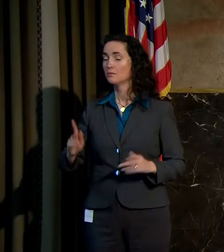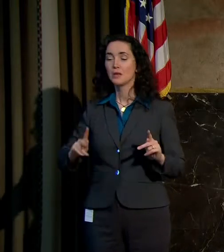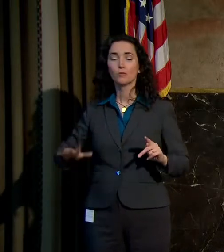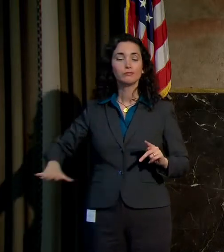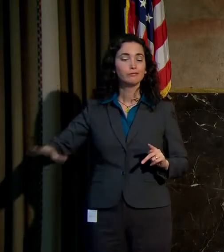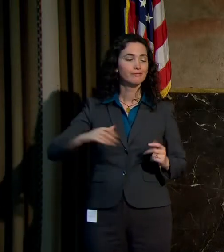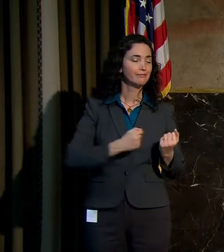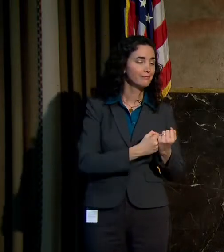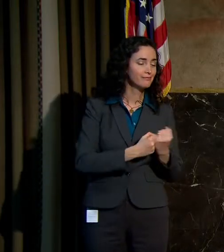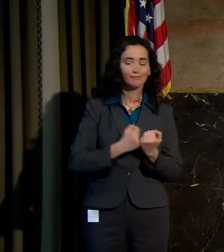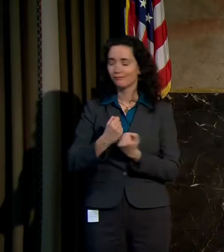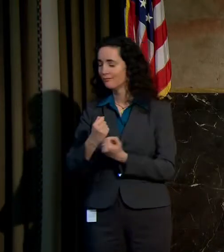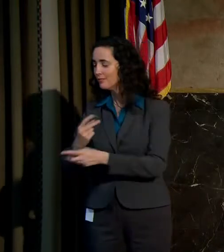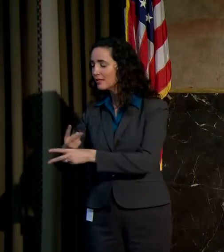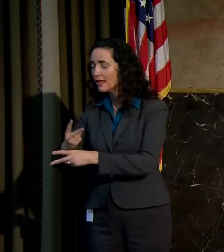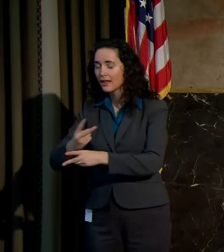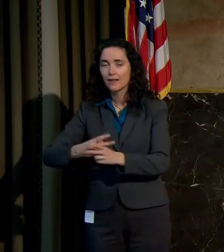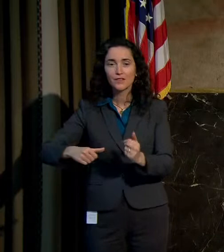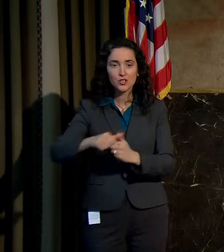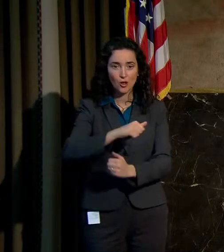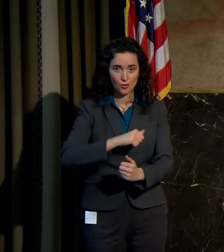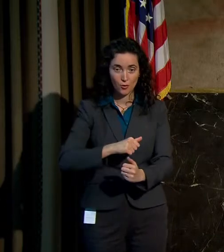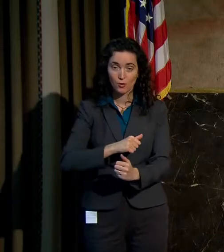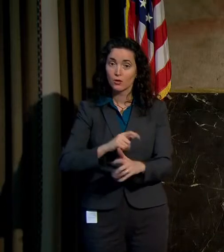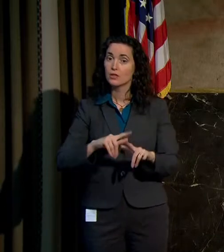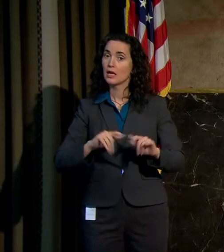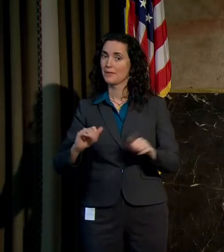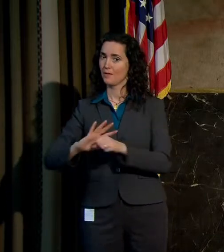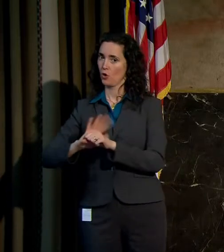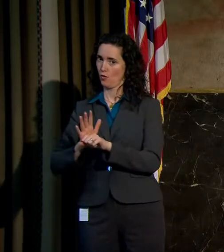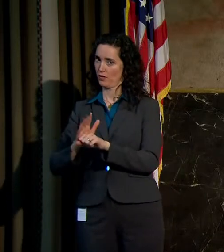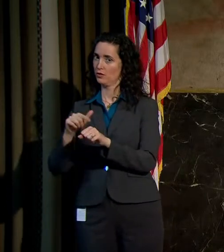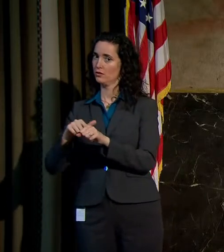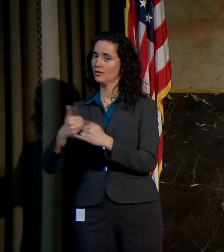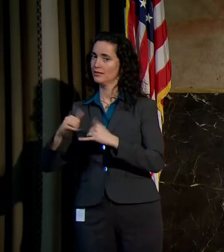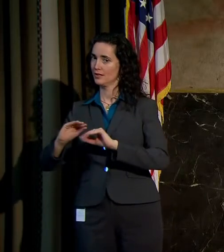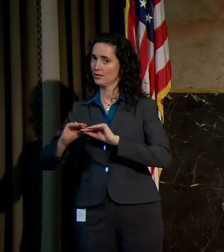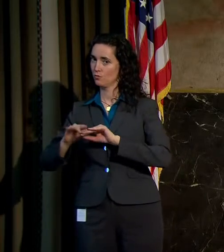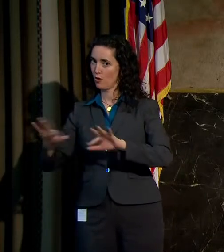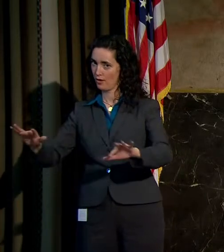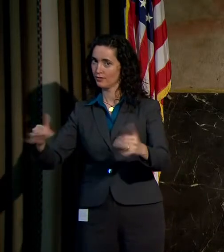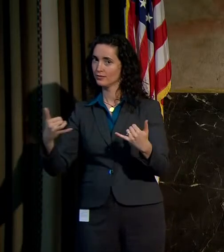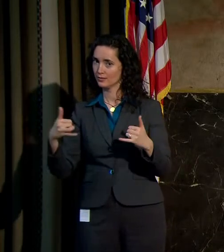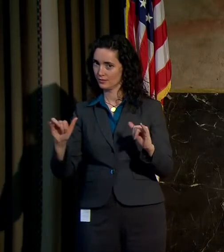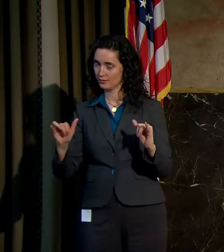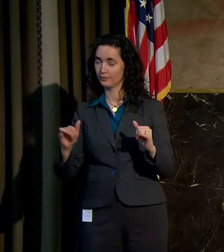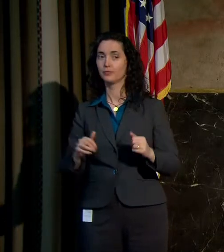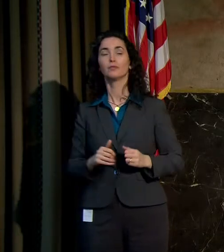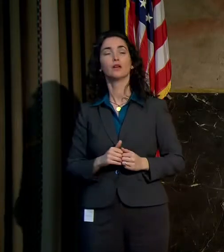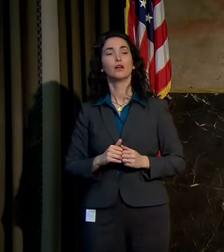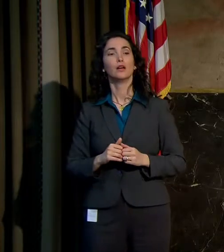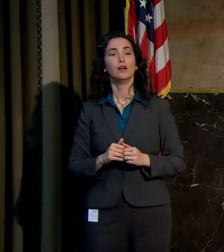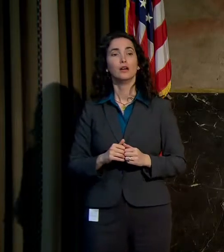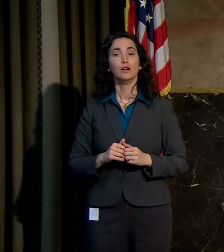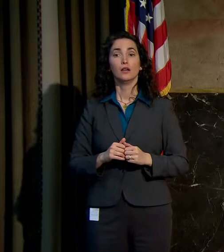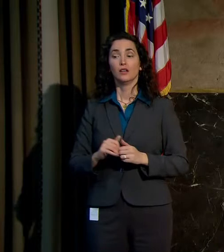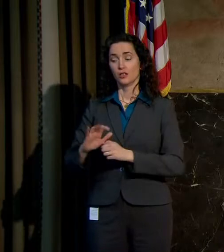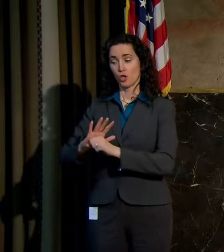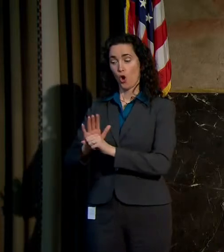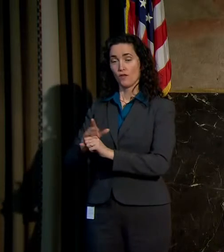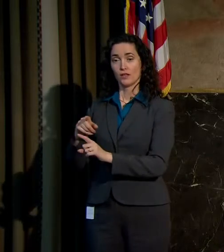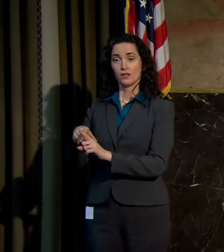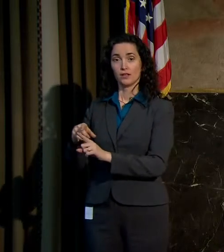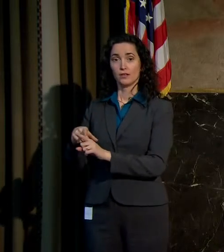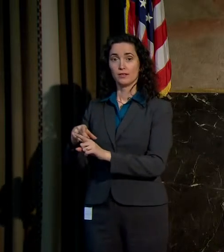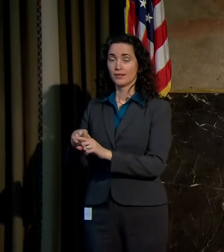remember that COVID is obviously still very much among us and presents a tremendous